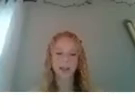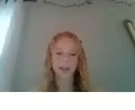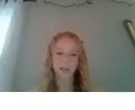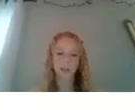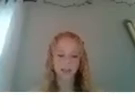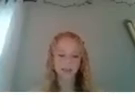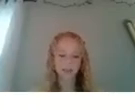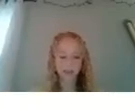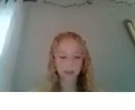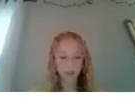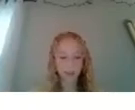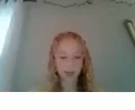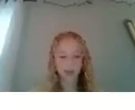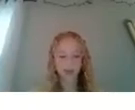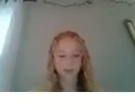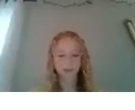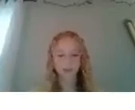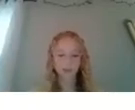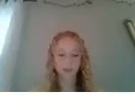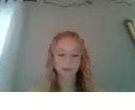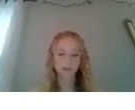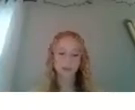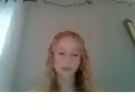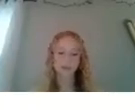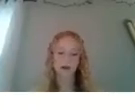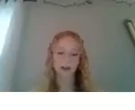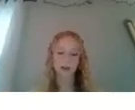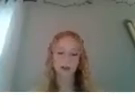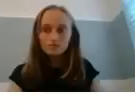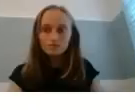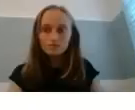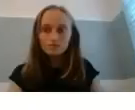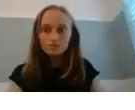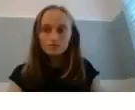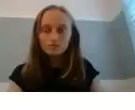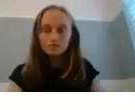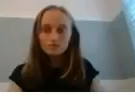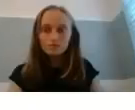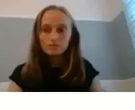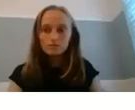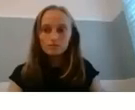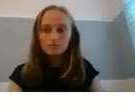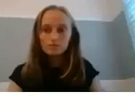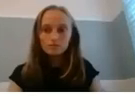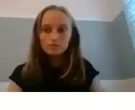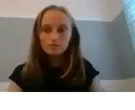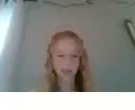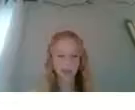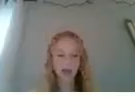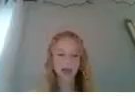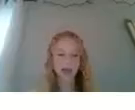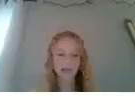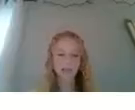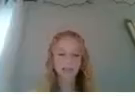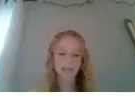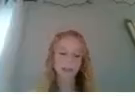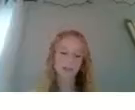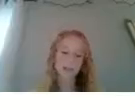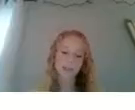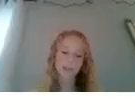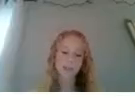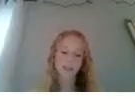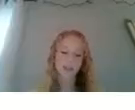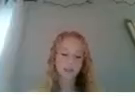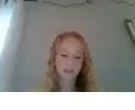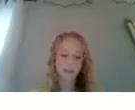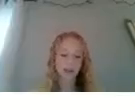is a highly expressive language. The use of facial expressions and body language is just as important as learning the actual signs. Additionally sign language